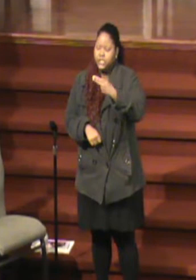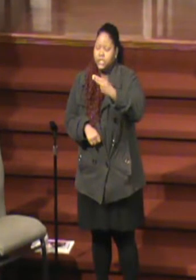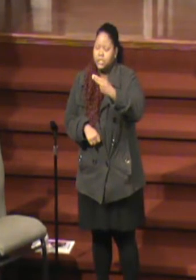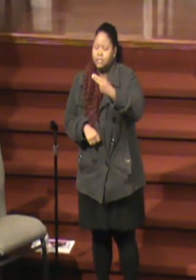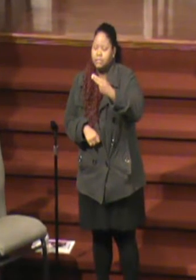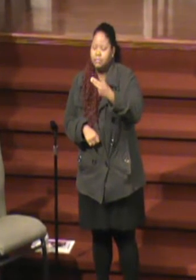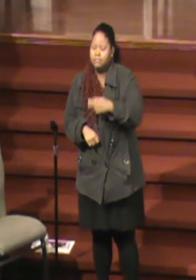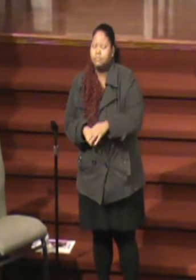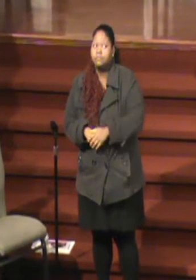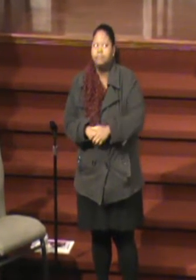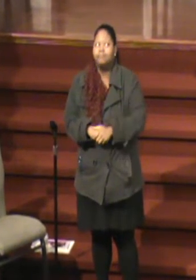was in March.